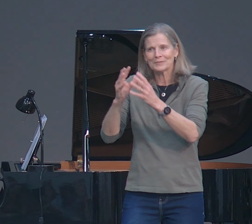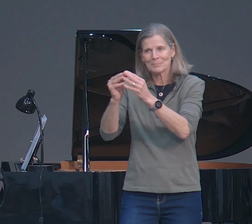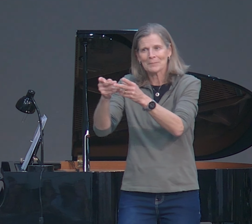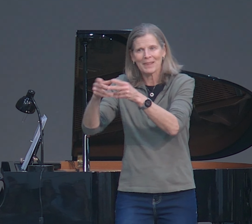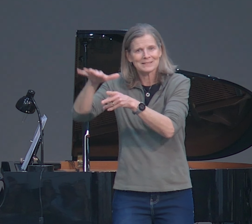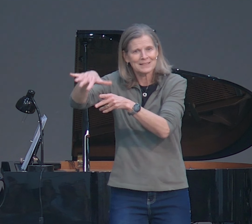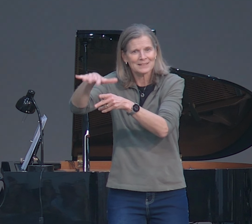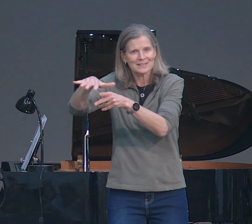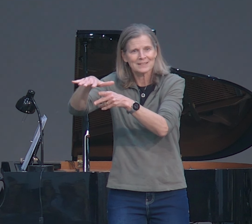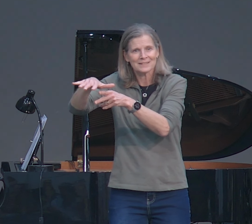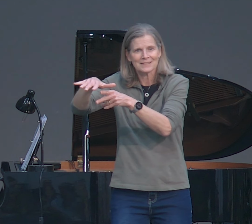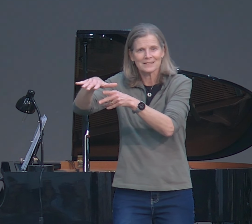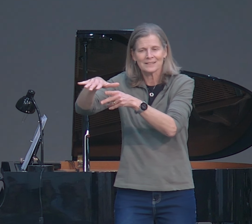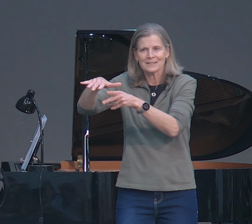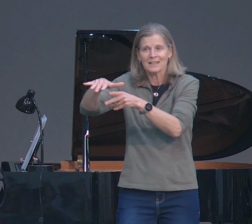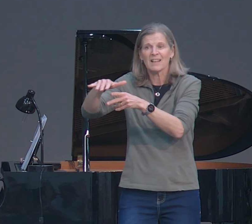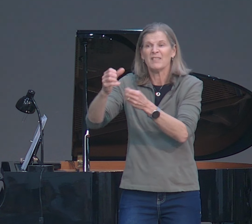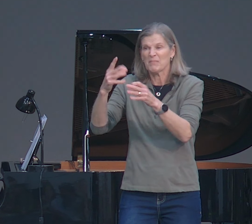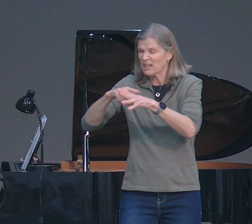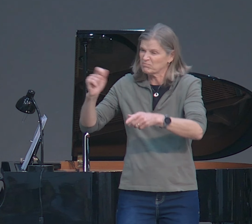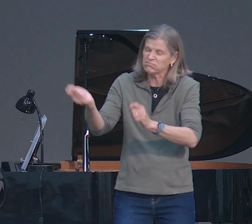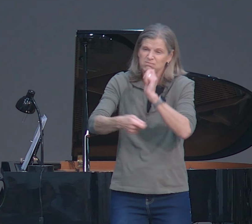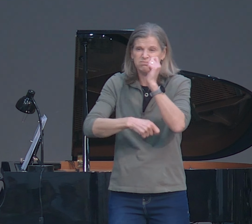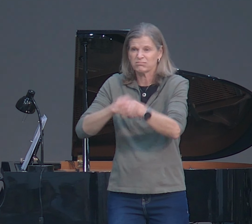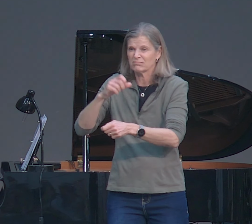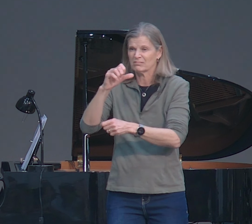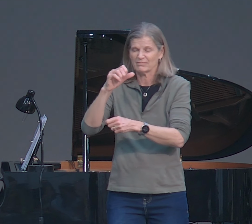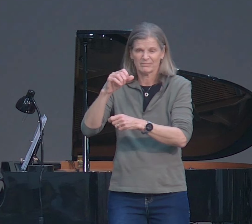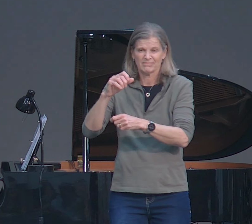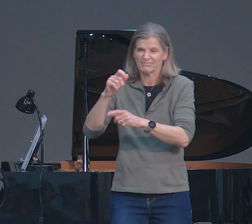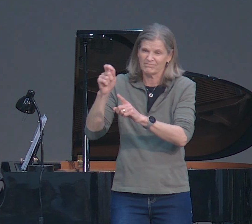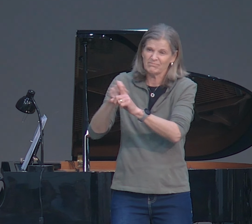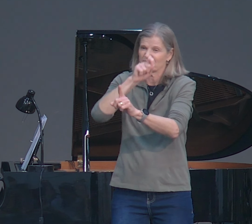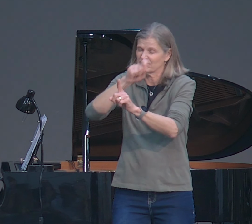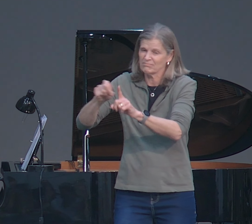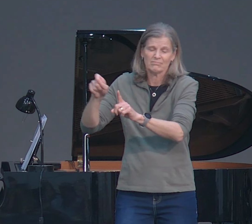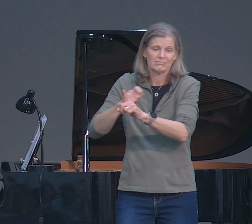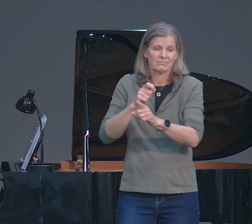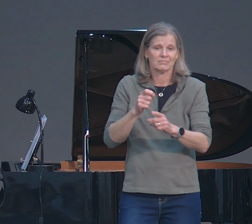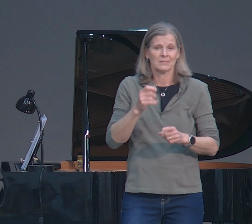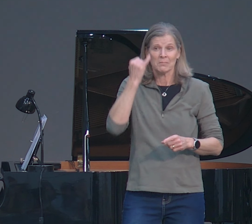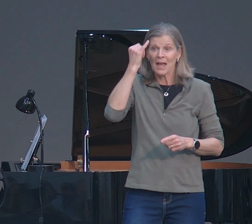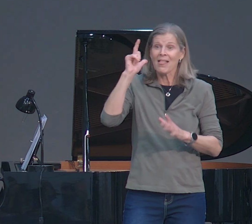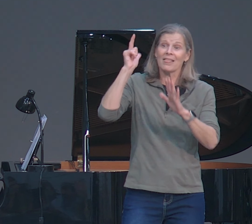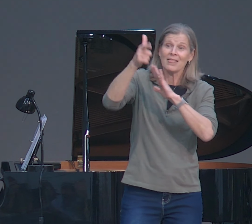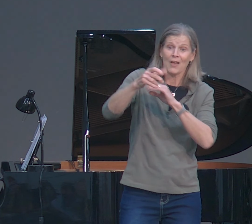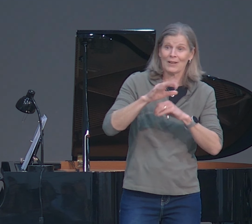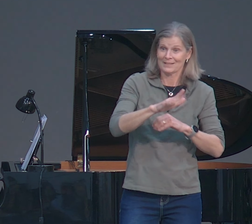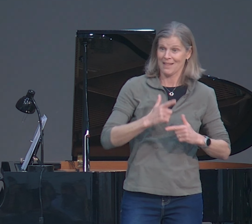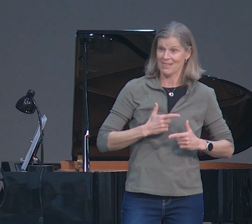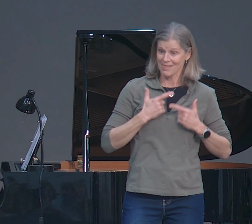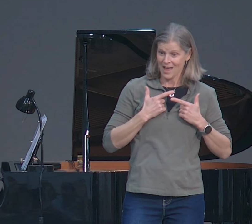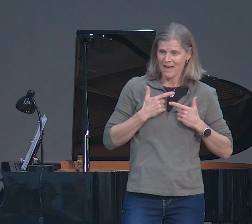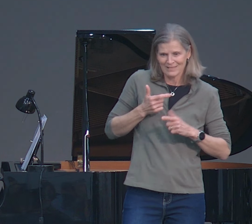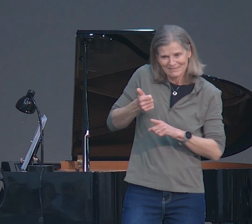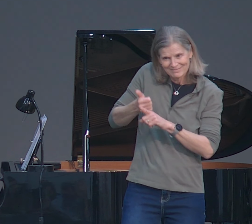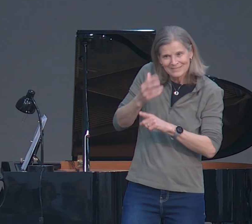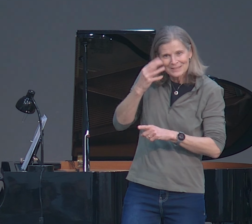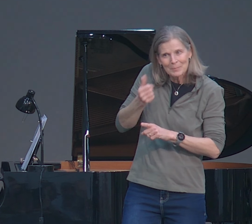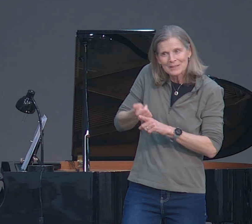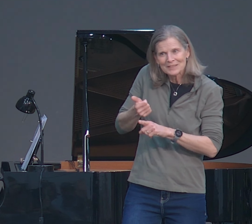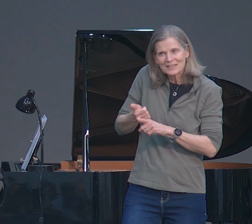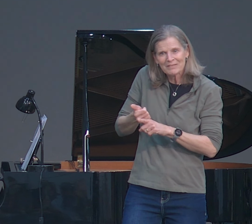by scourging. And it's amazing to think, later on in his life, Paul experienced scourging no less